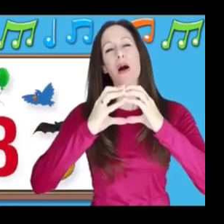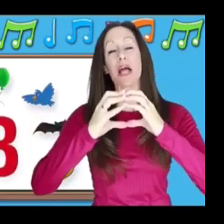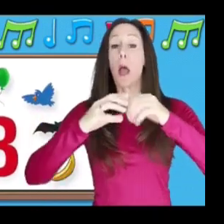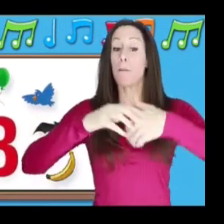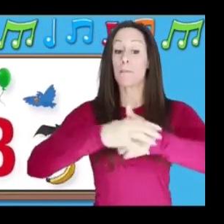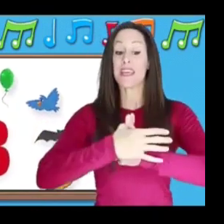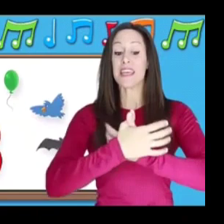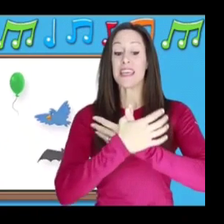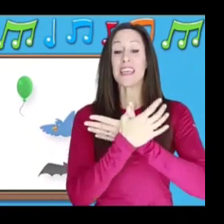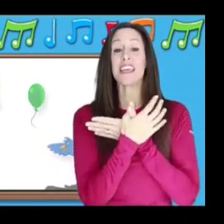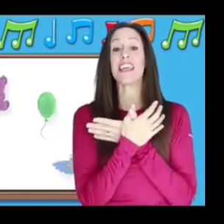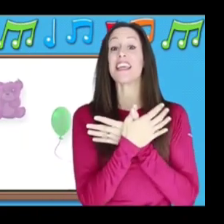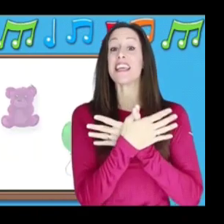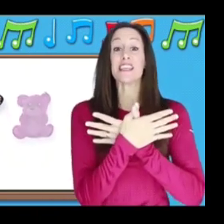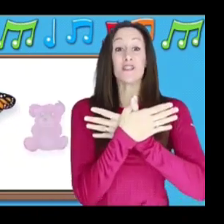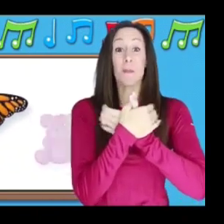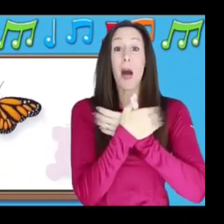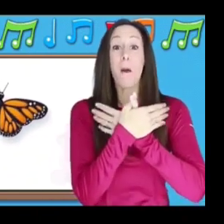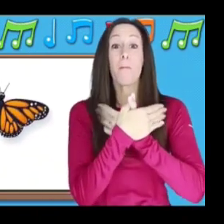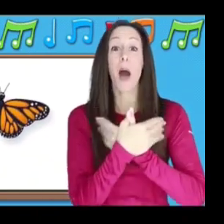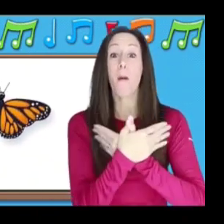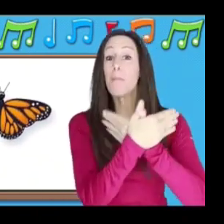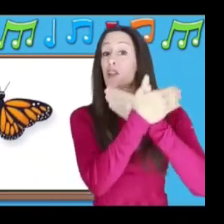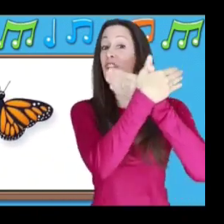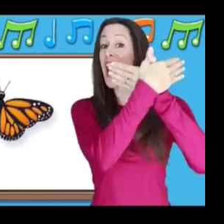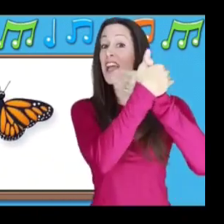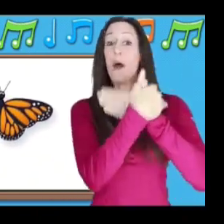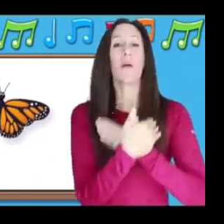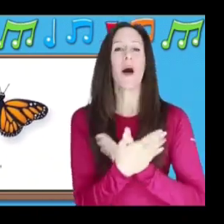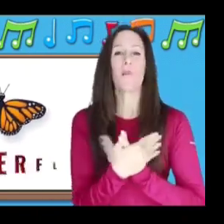ball. B is for butterfly,